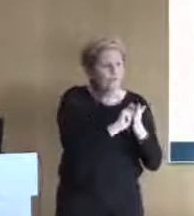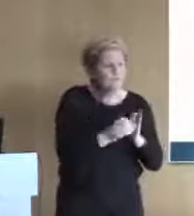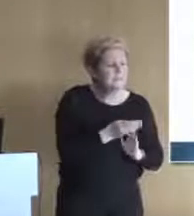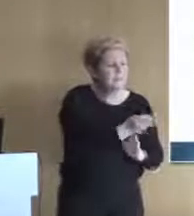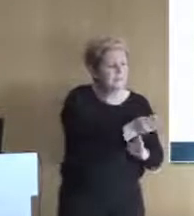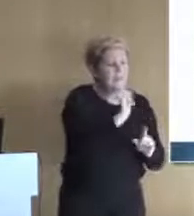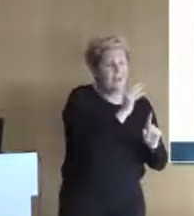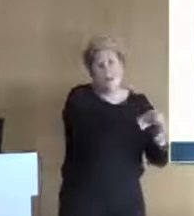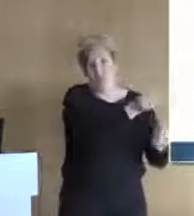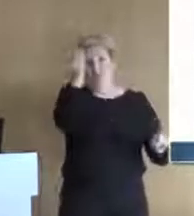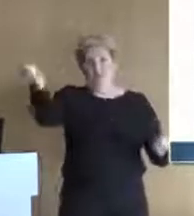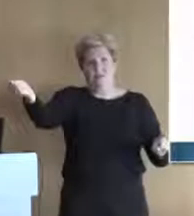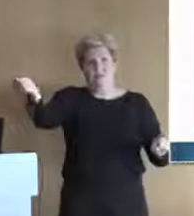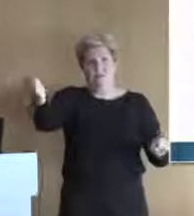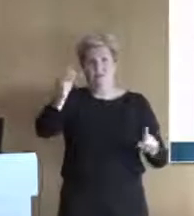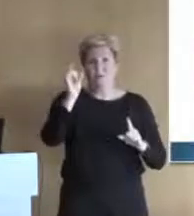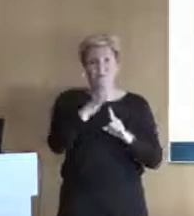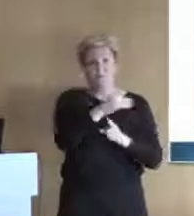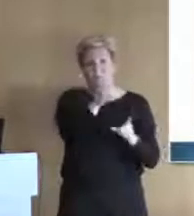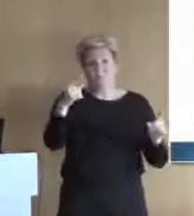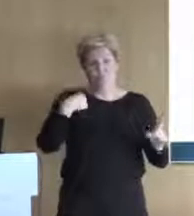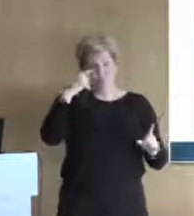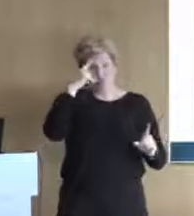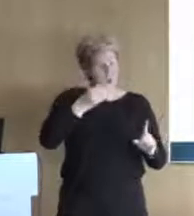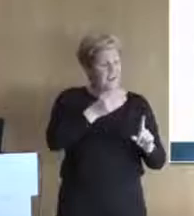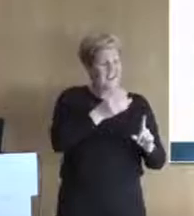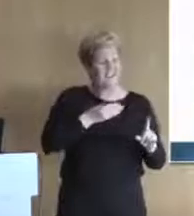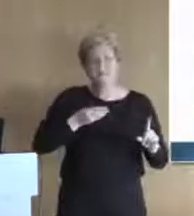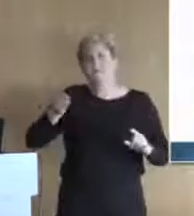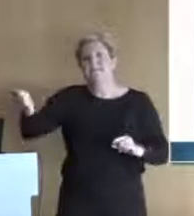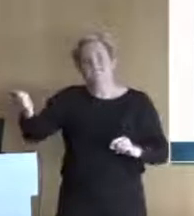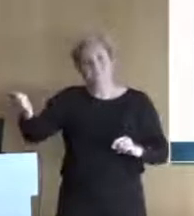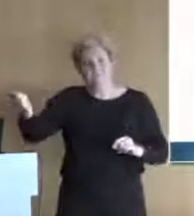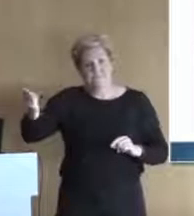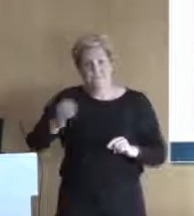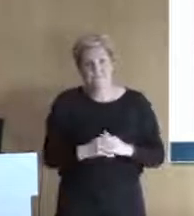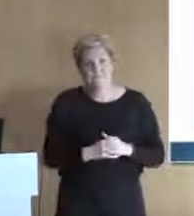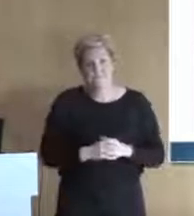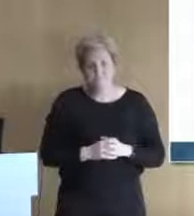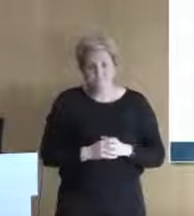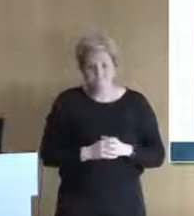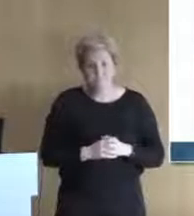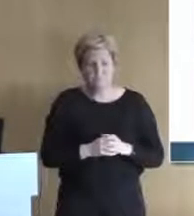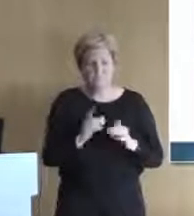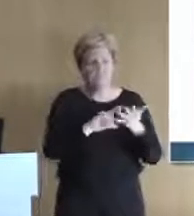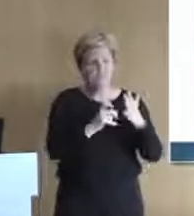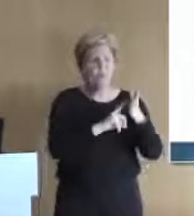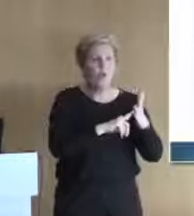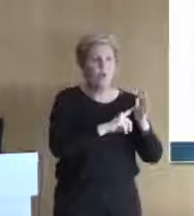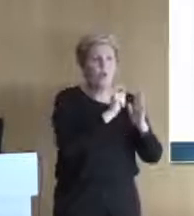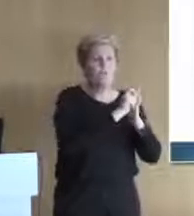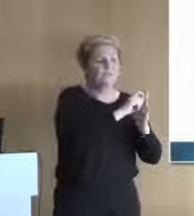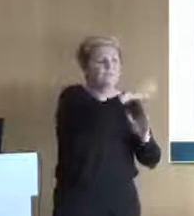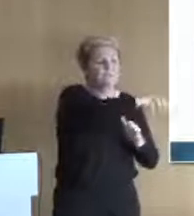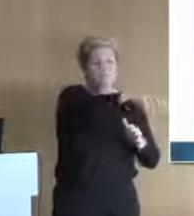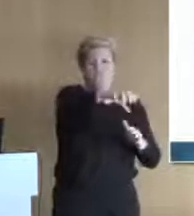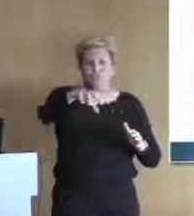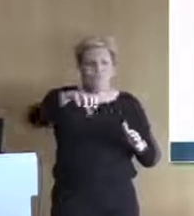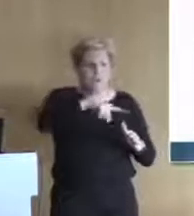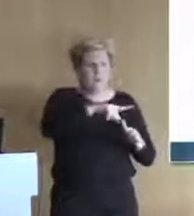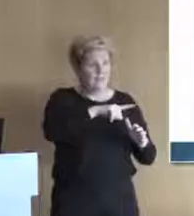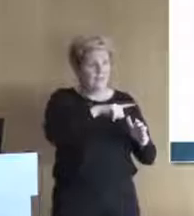to the Housing Call Centre, because that's where the data capture happens. So if you lodge it at a local office,